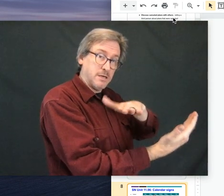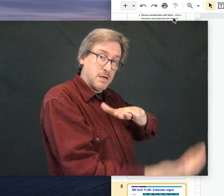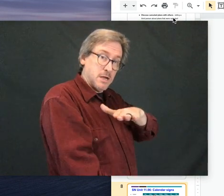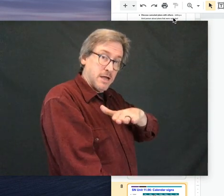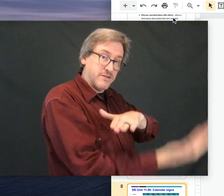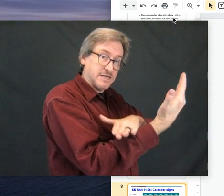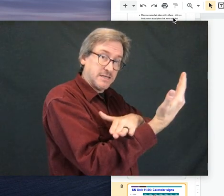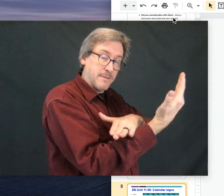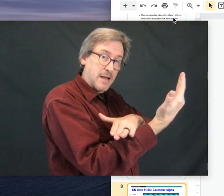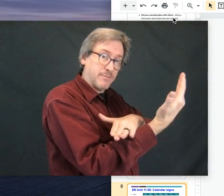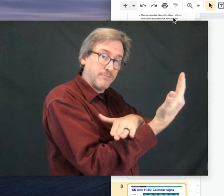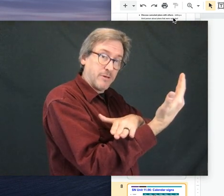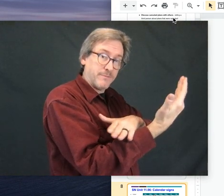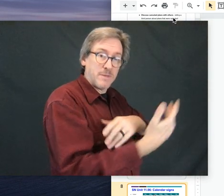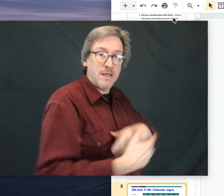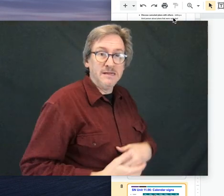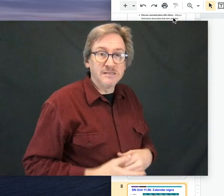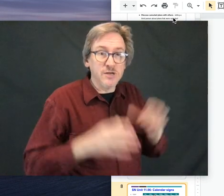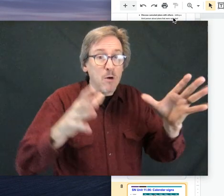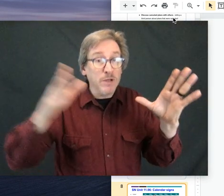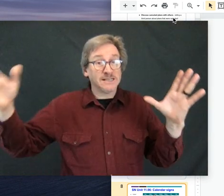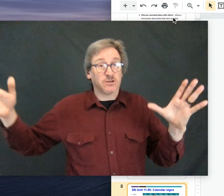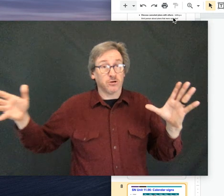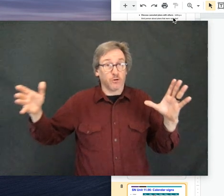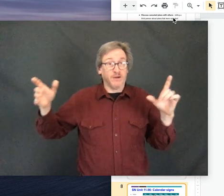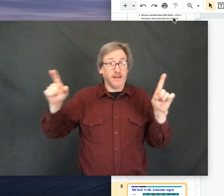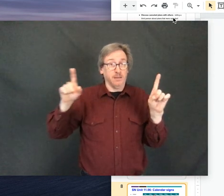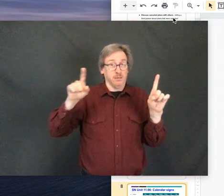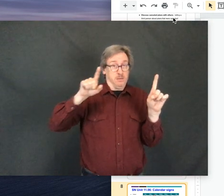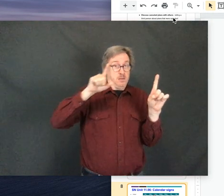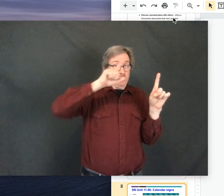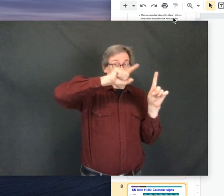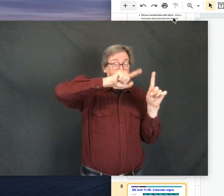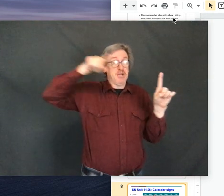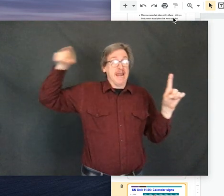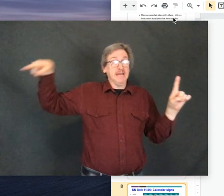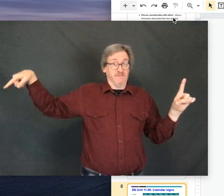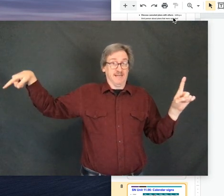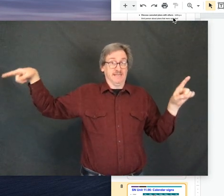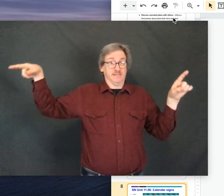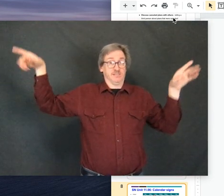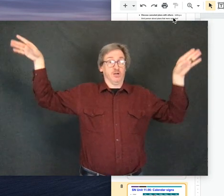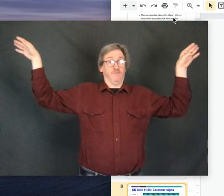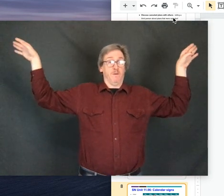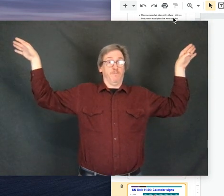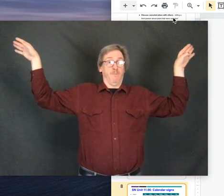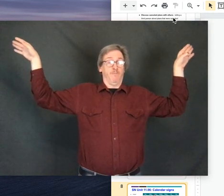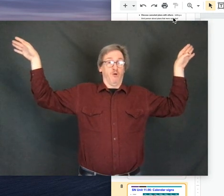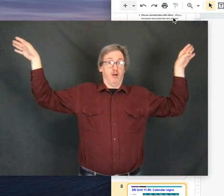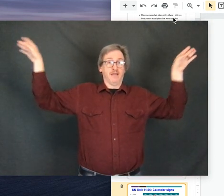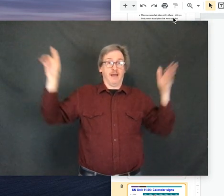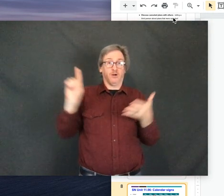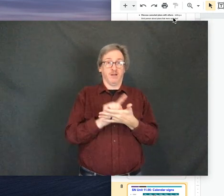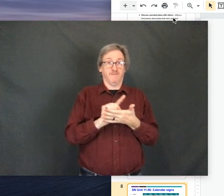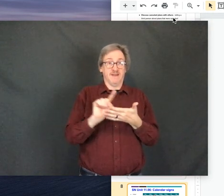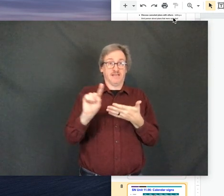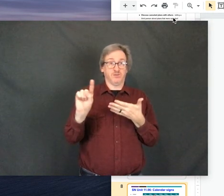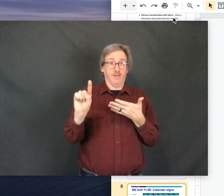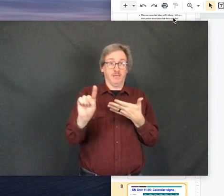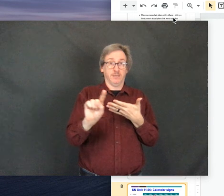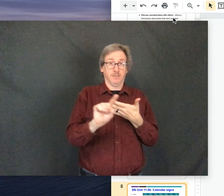horizon and the sun coming up. Right? So now we can start incorporating this chain of ideas to go from a broad category